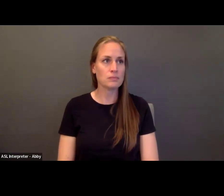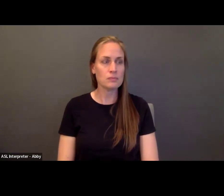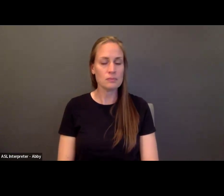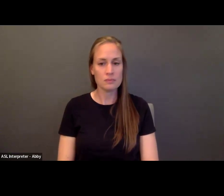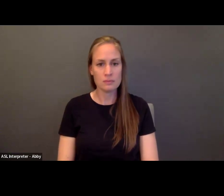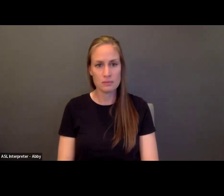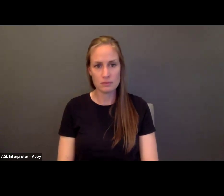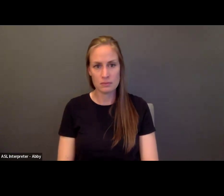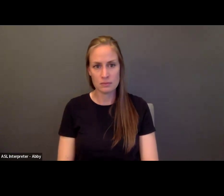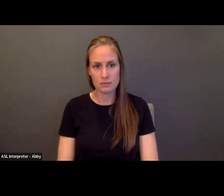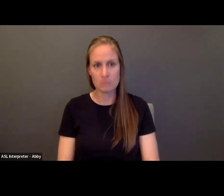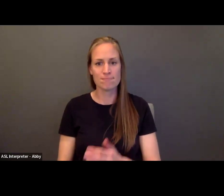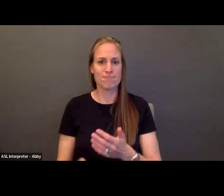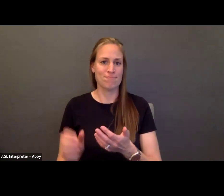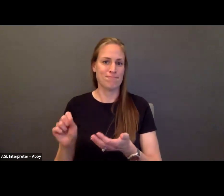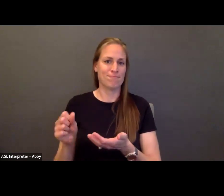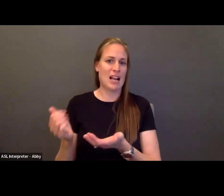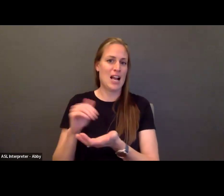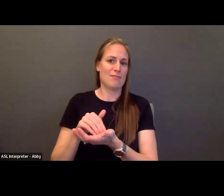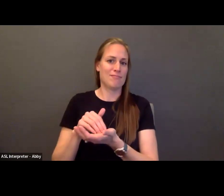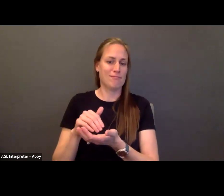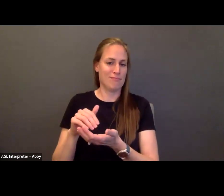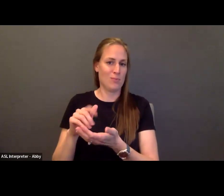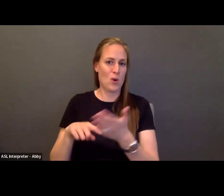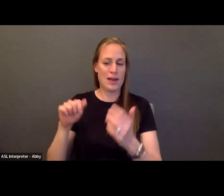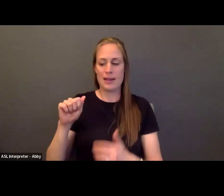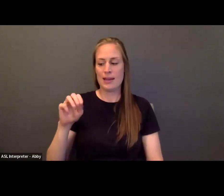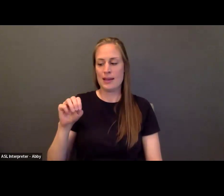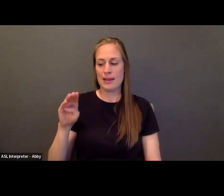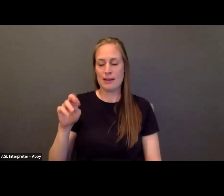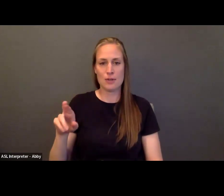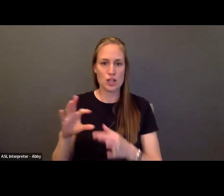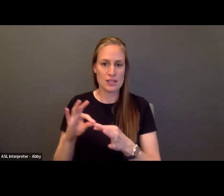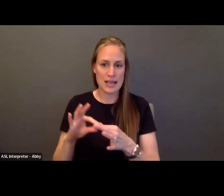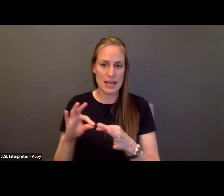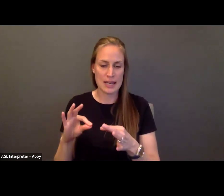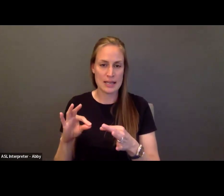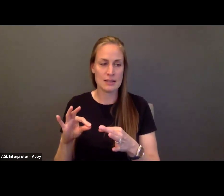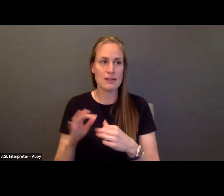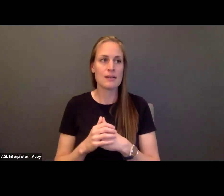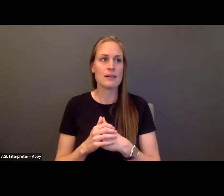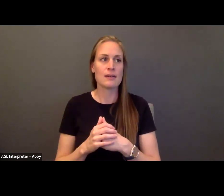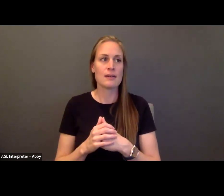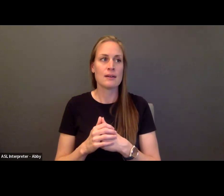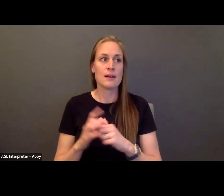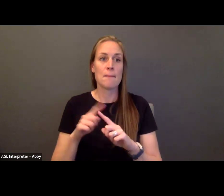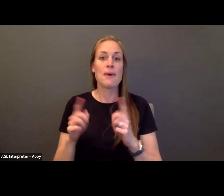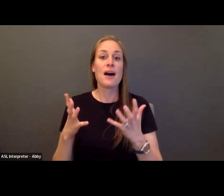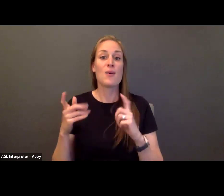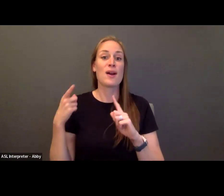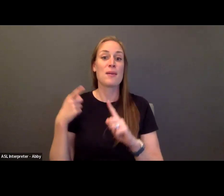So ditto to what Amber said, but a point of reality, there's a lot of